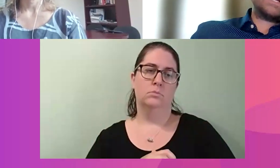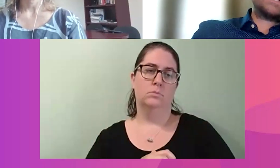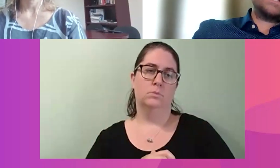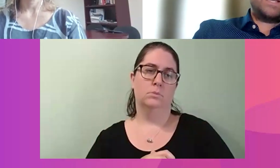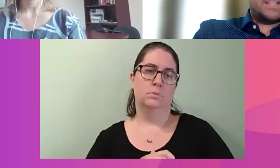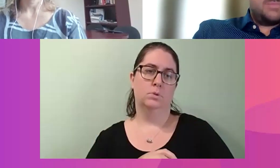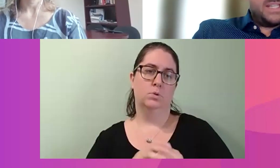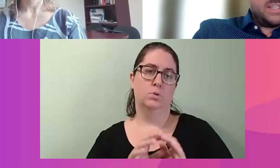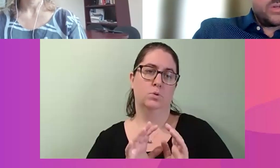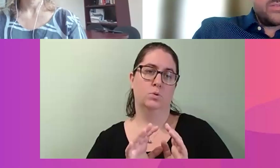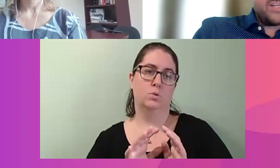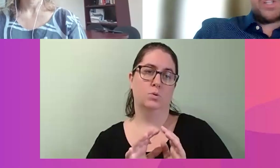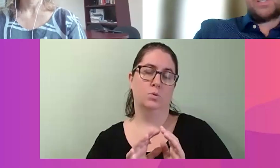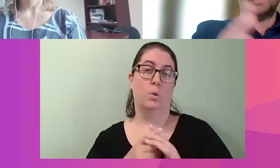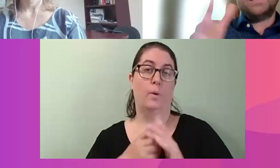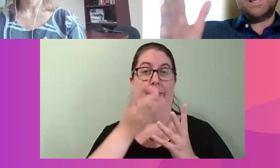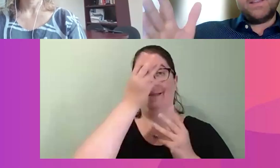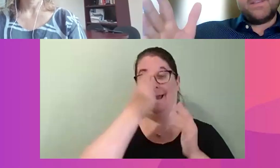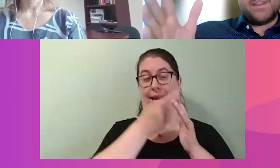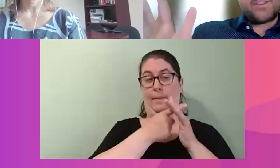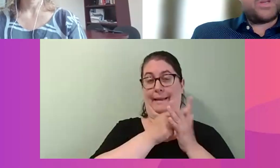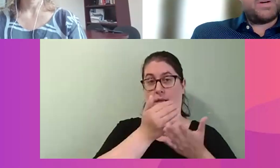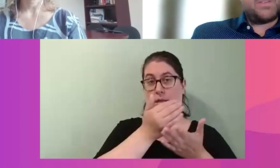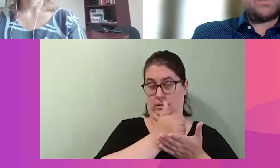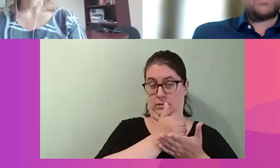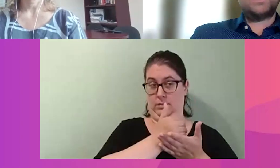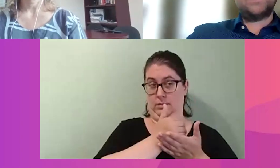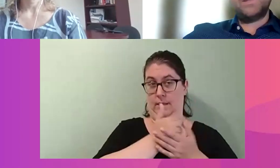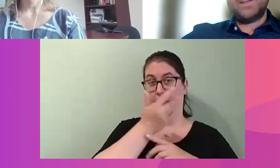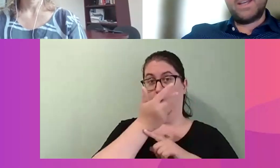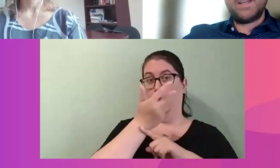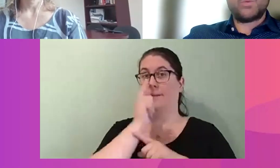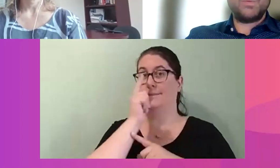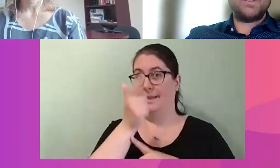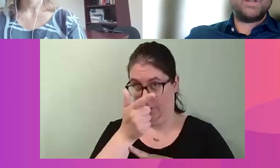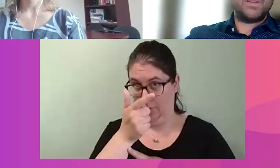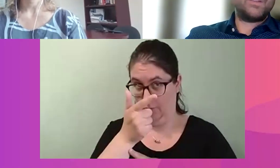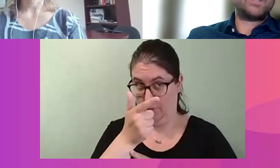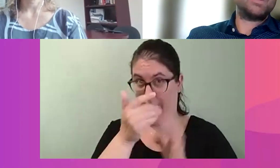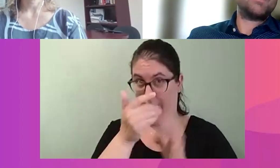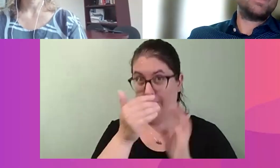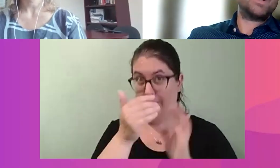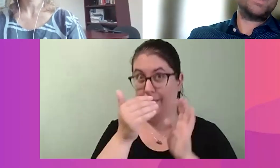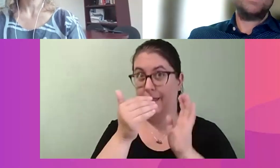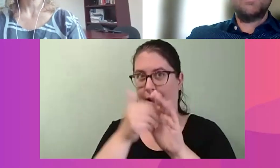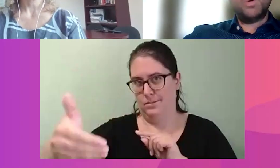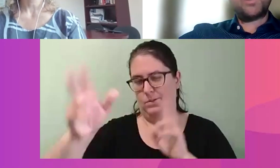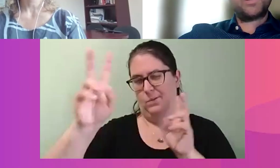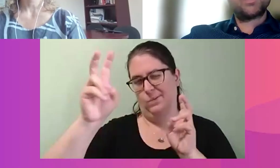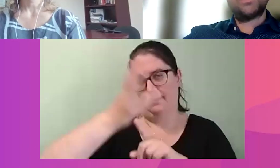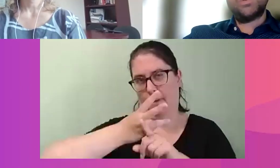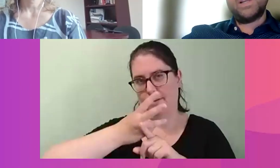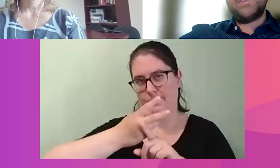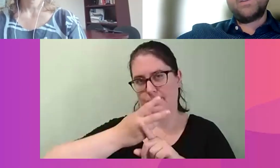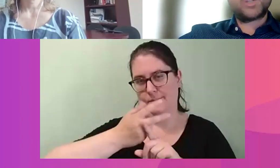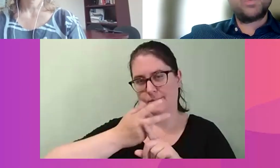we collect data at the beginning of the intervention, and then 3 months into it, and then again 3 months later at the 6-month mark. from both